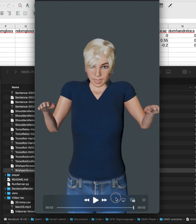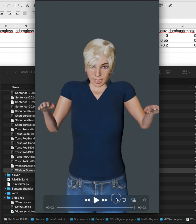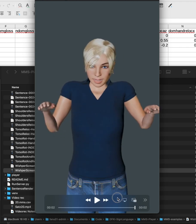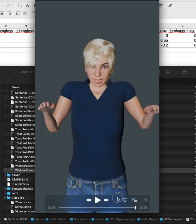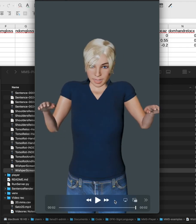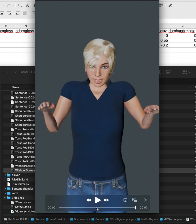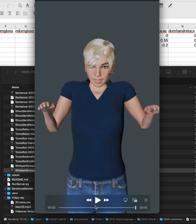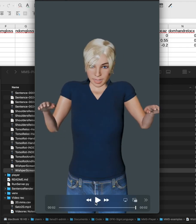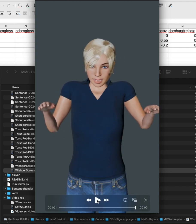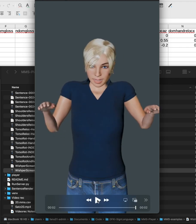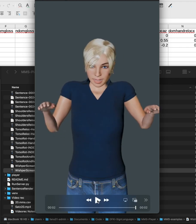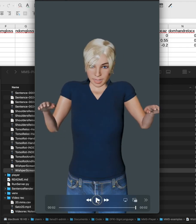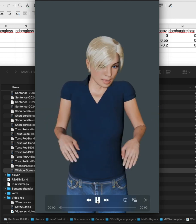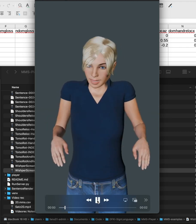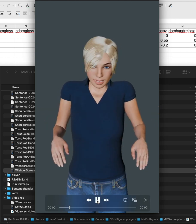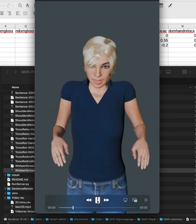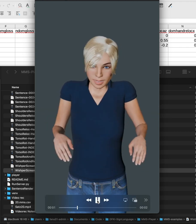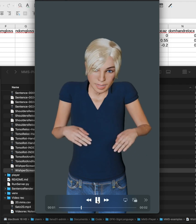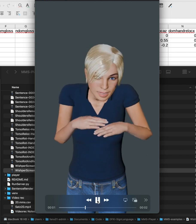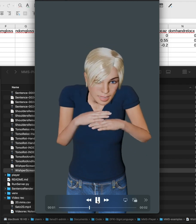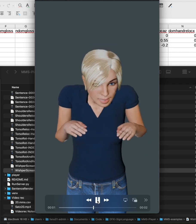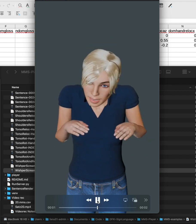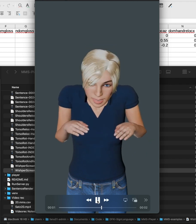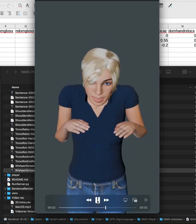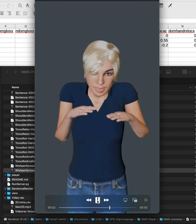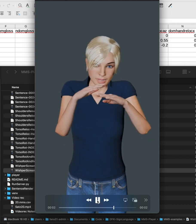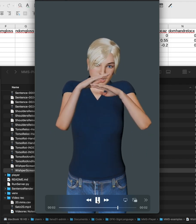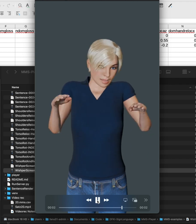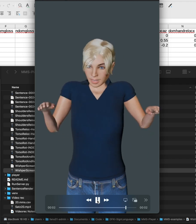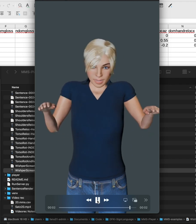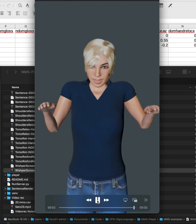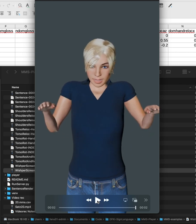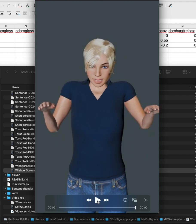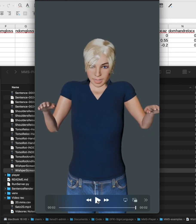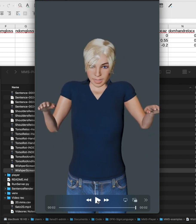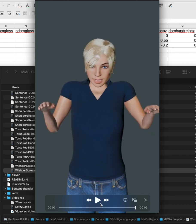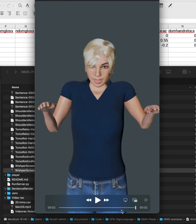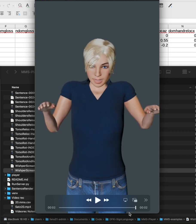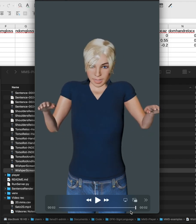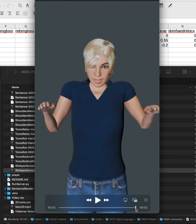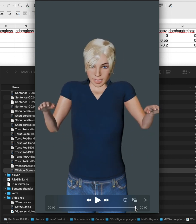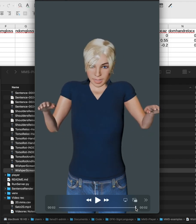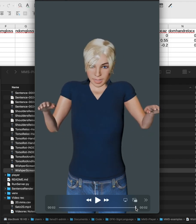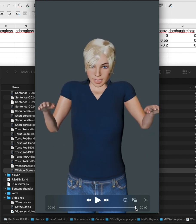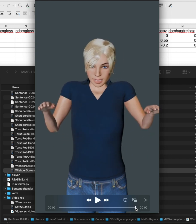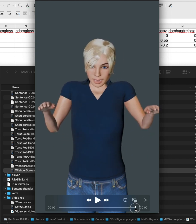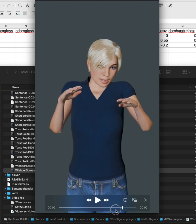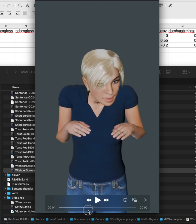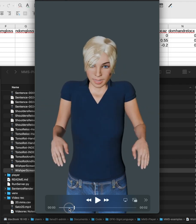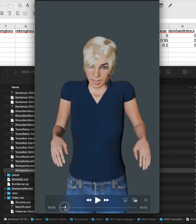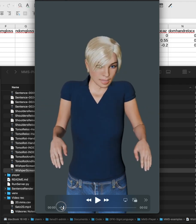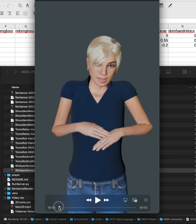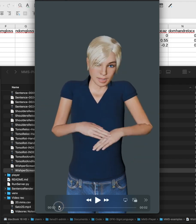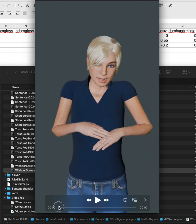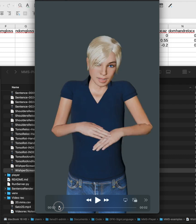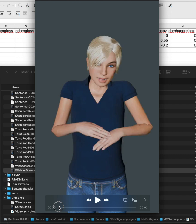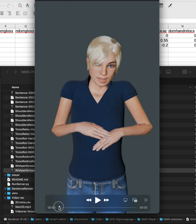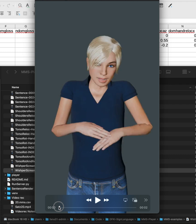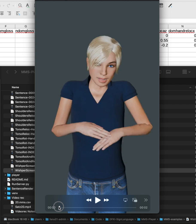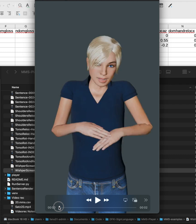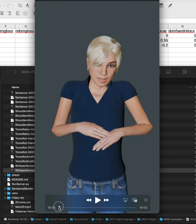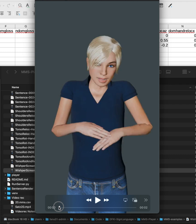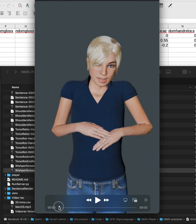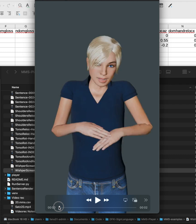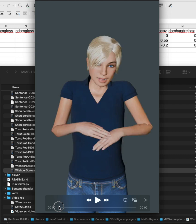So again, 3 times. Now I go through it frame by